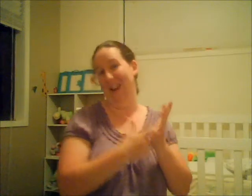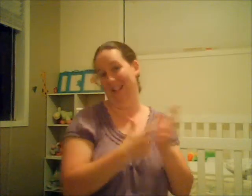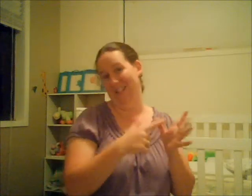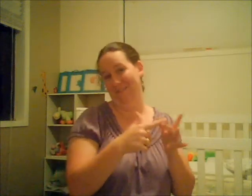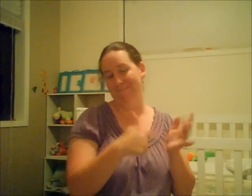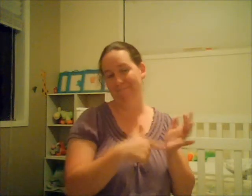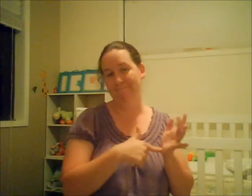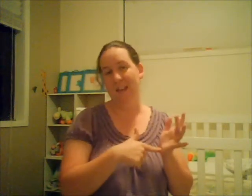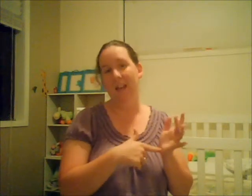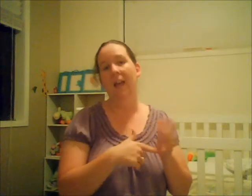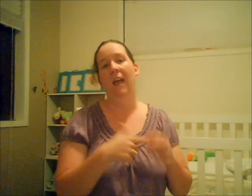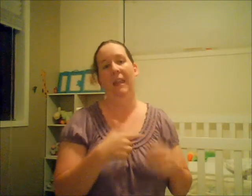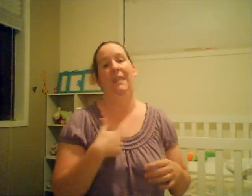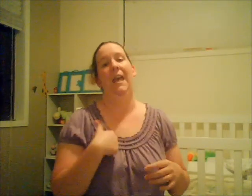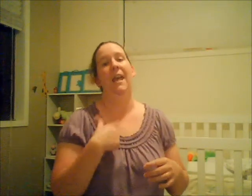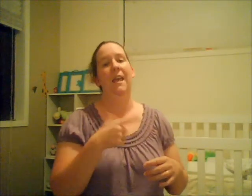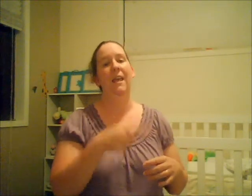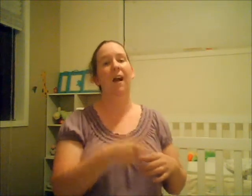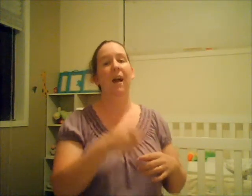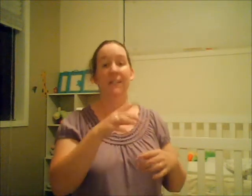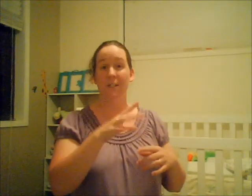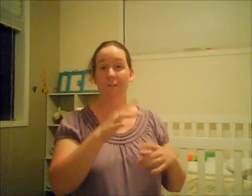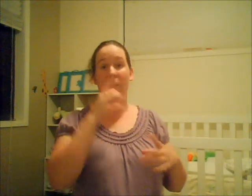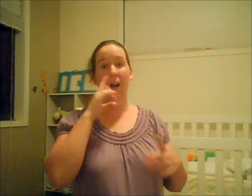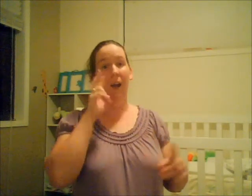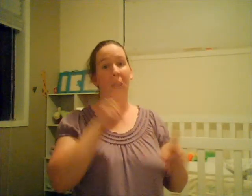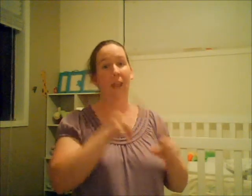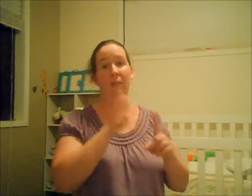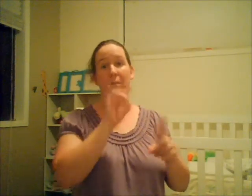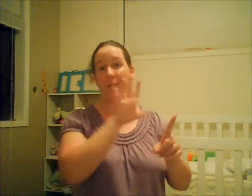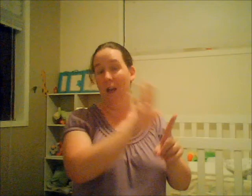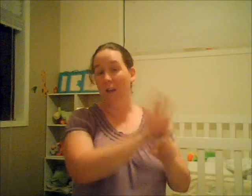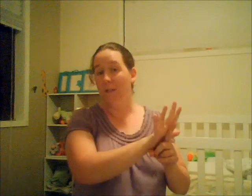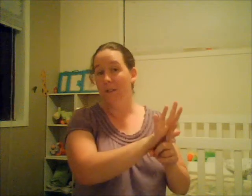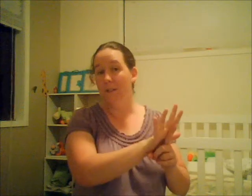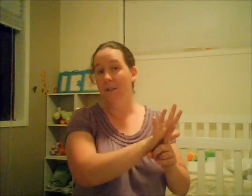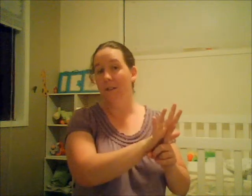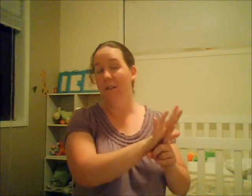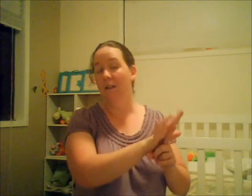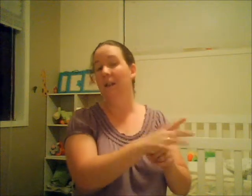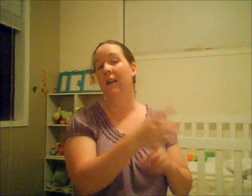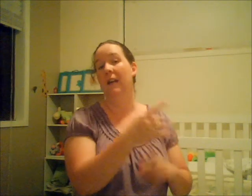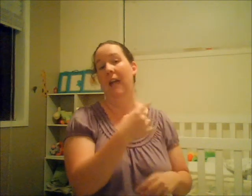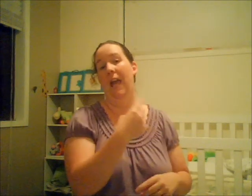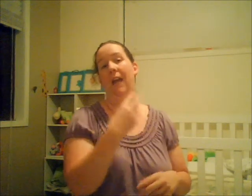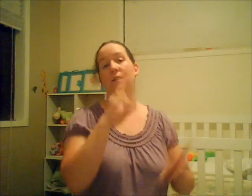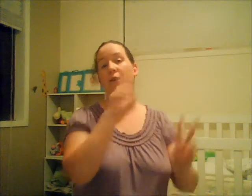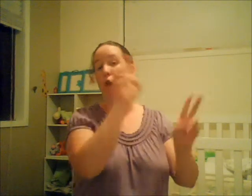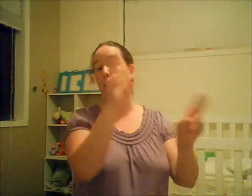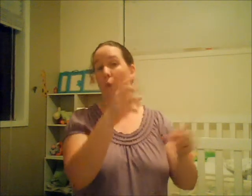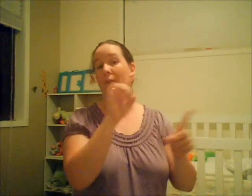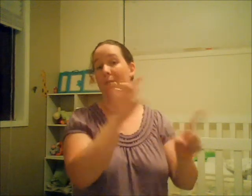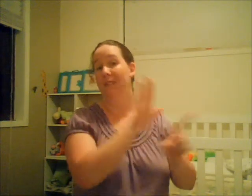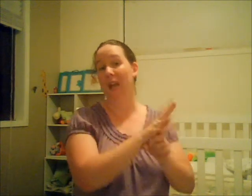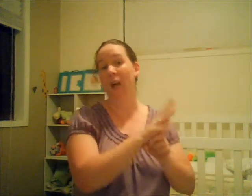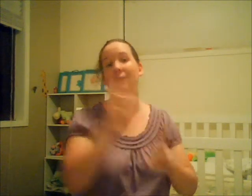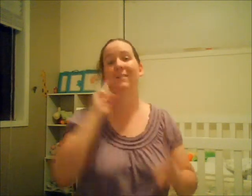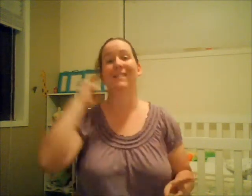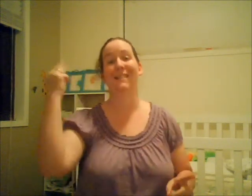trait. They identify themselves and call themselves